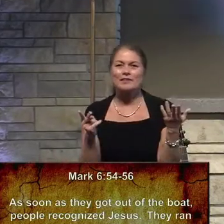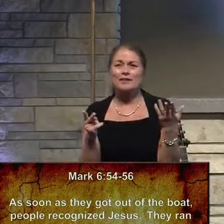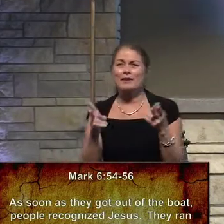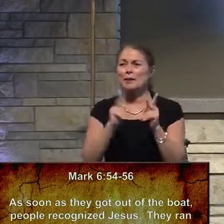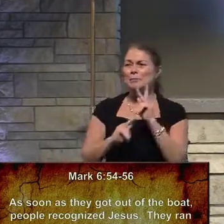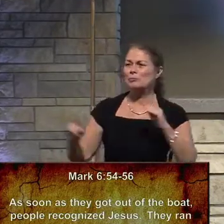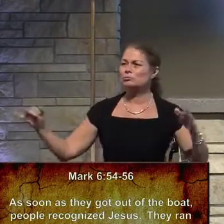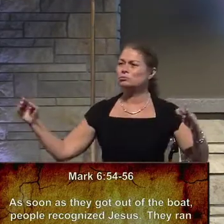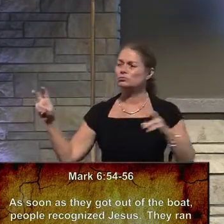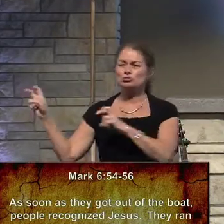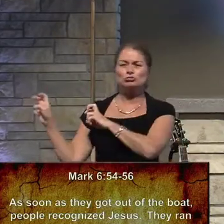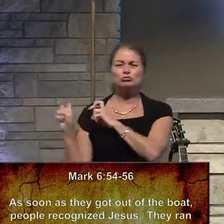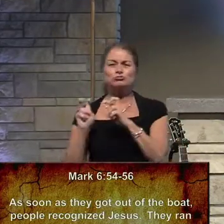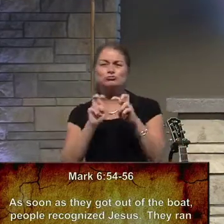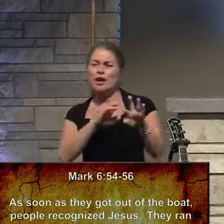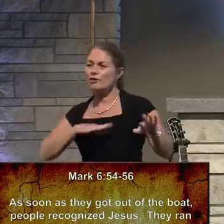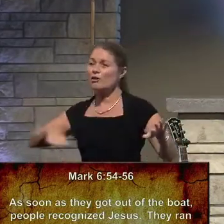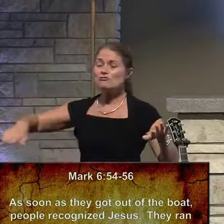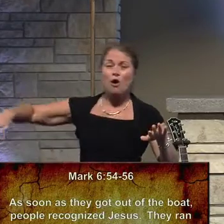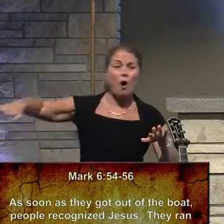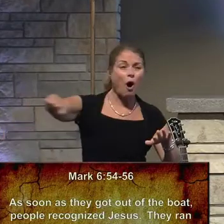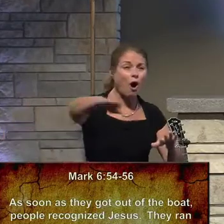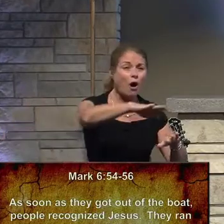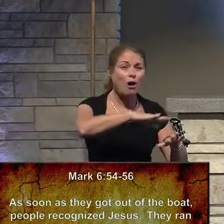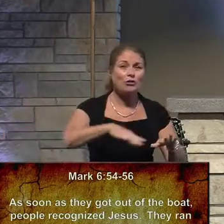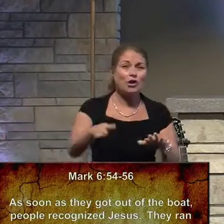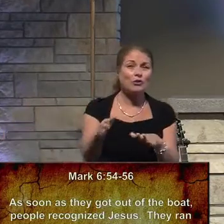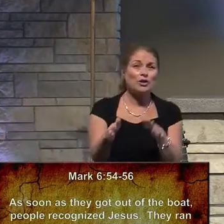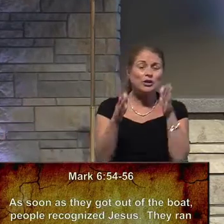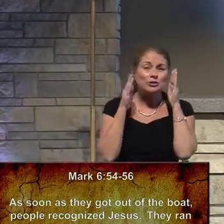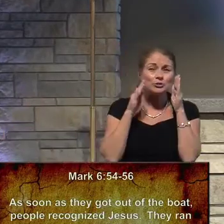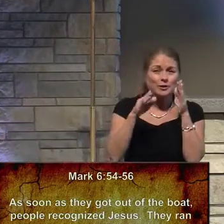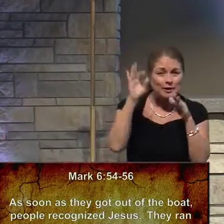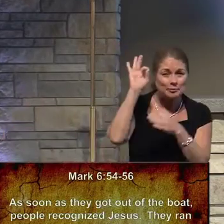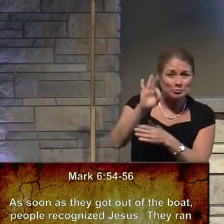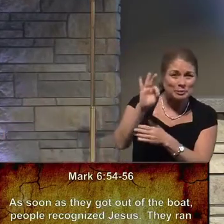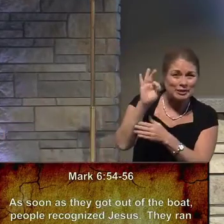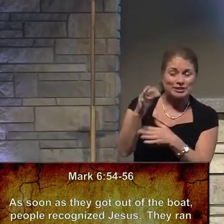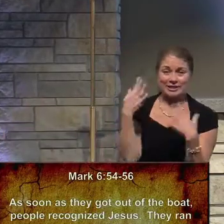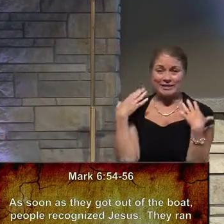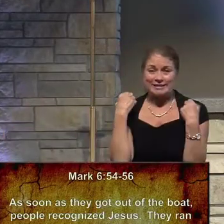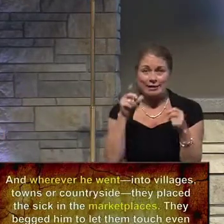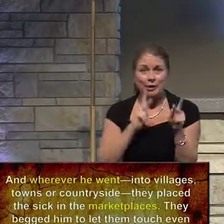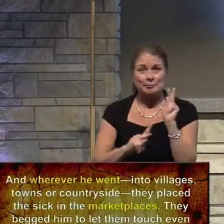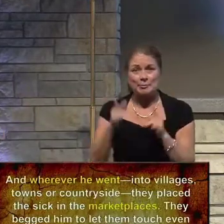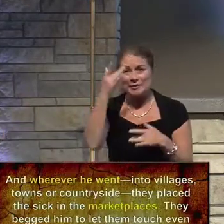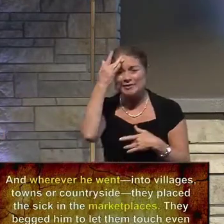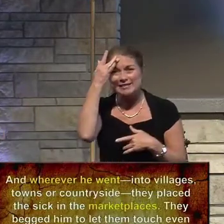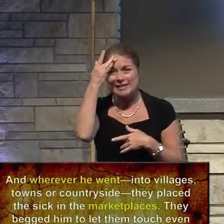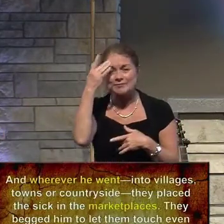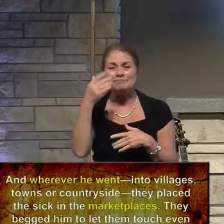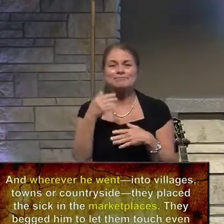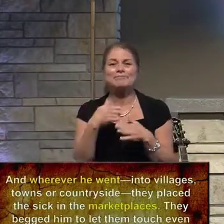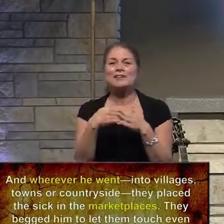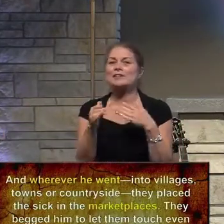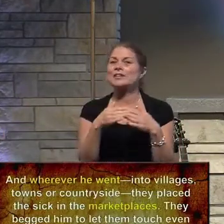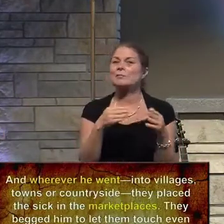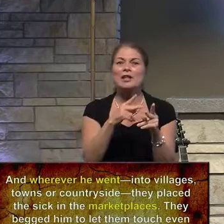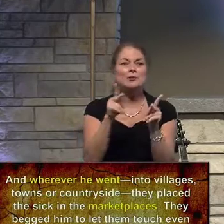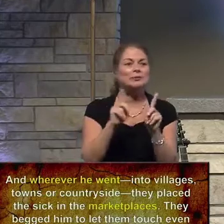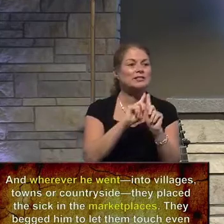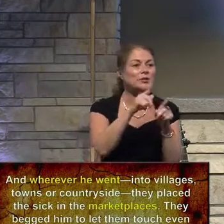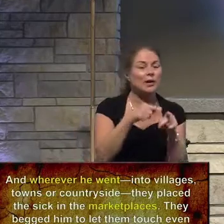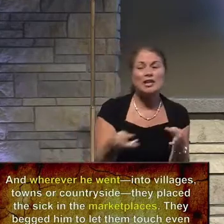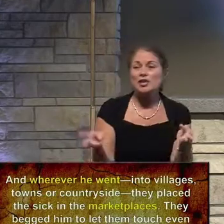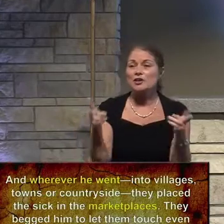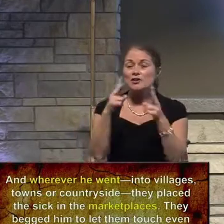around the region to hear Jesus preach, to have Jesus heal their sick. And wherever he went, into